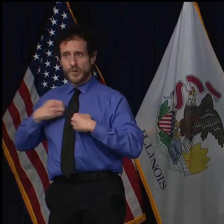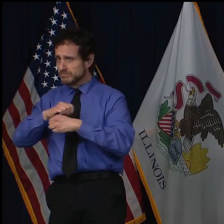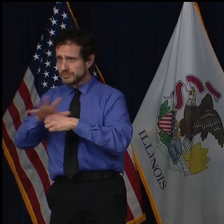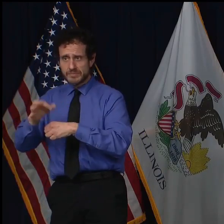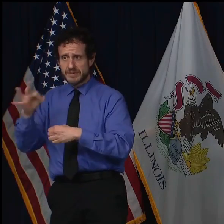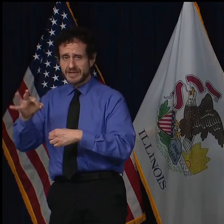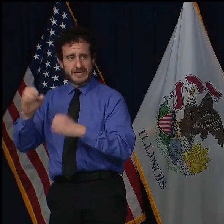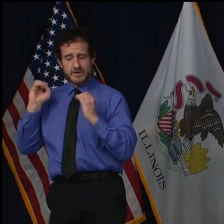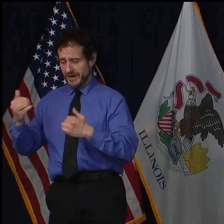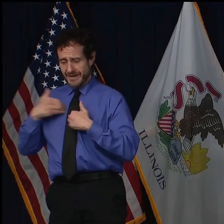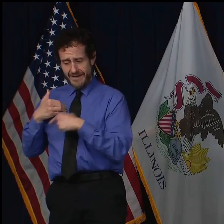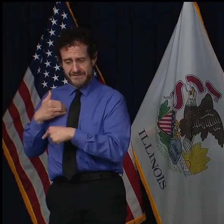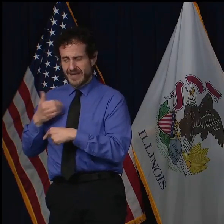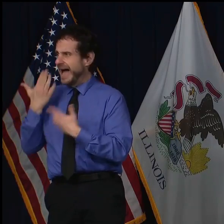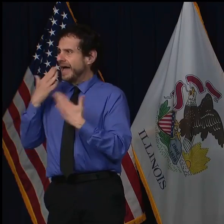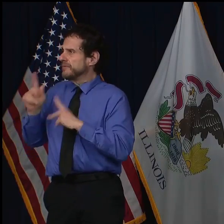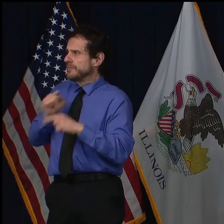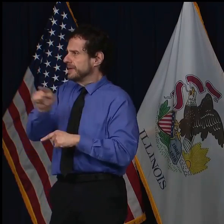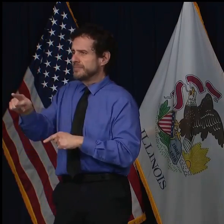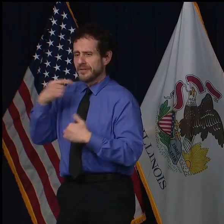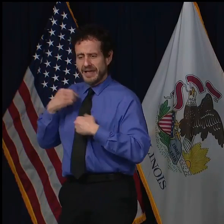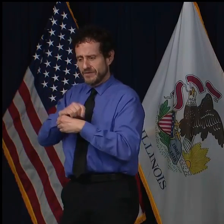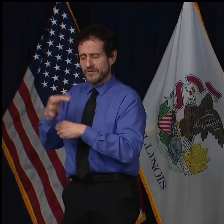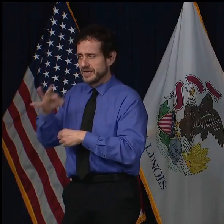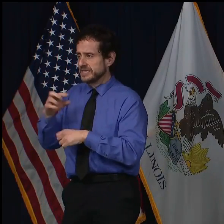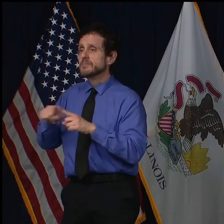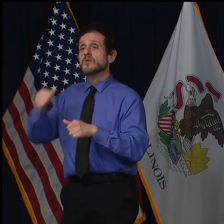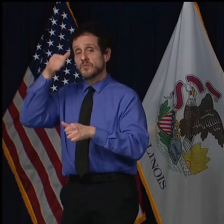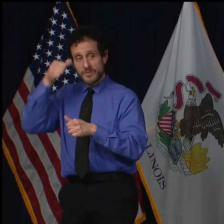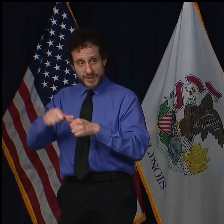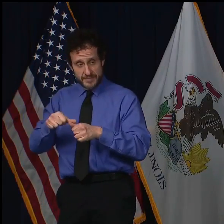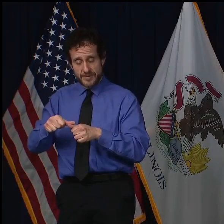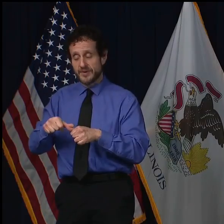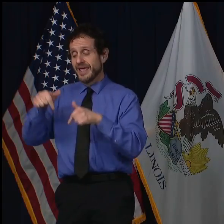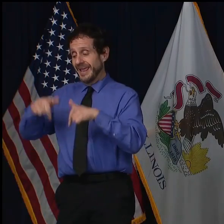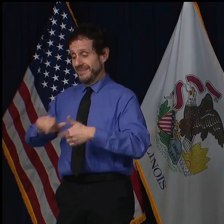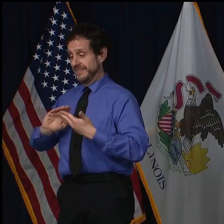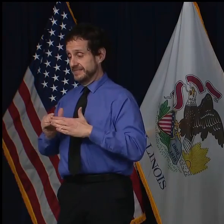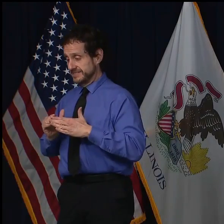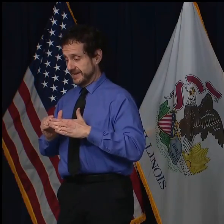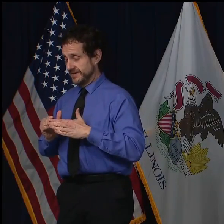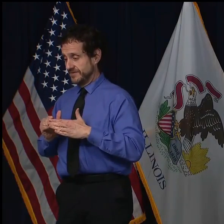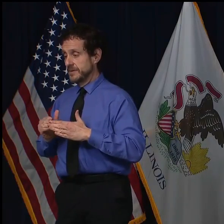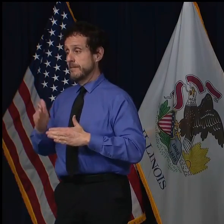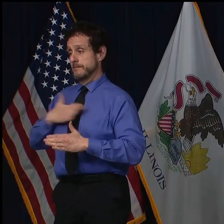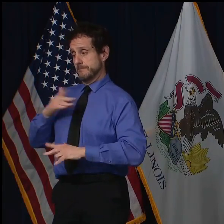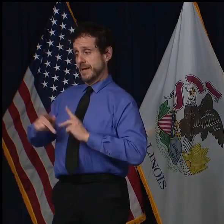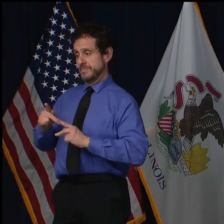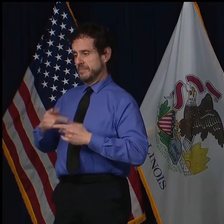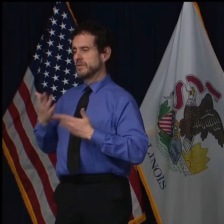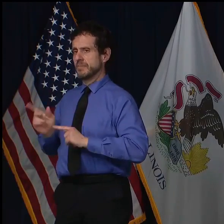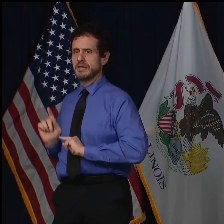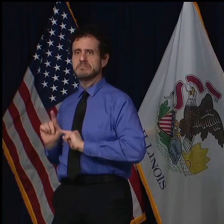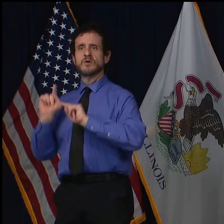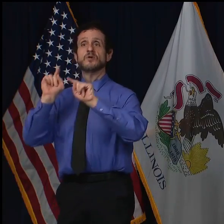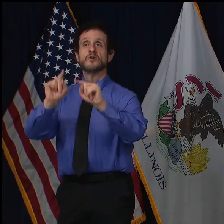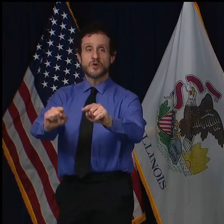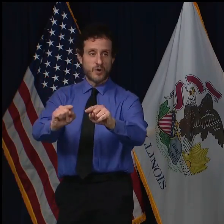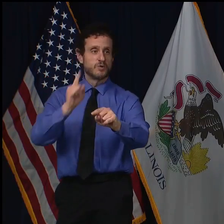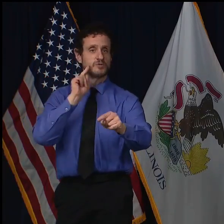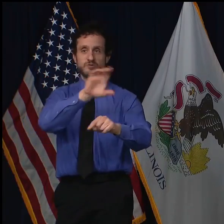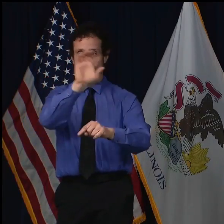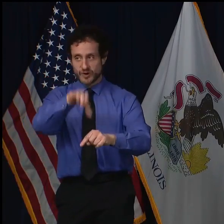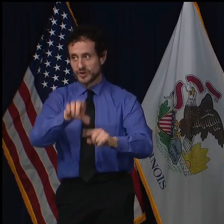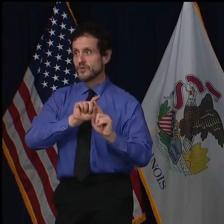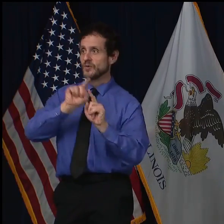it, or I don't know anybody who has. Remember that many of the people in outlying counties around Cook County or